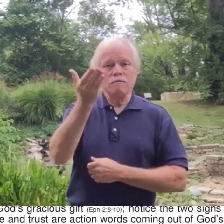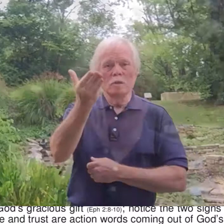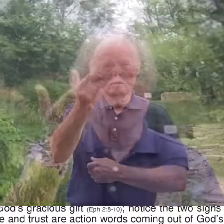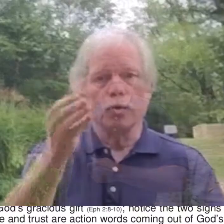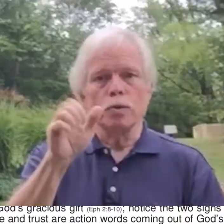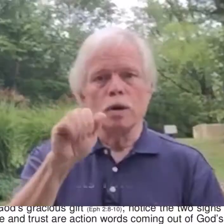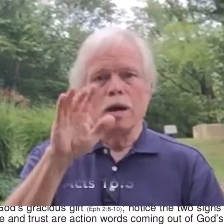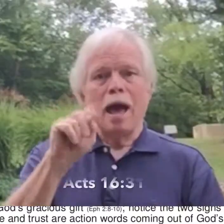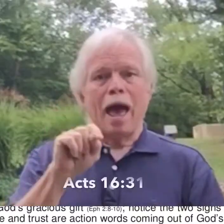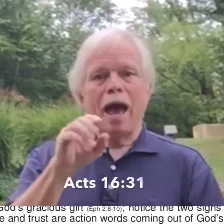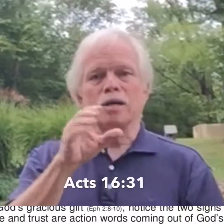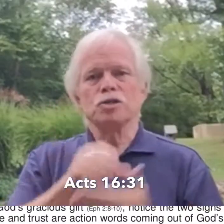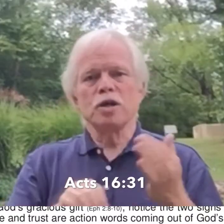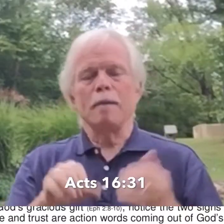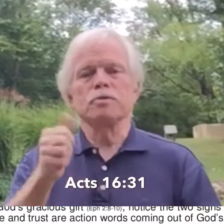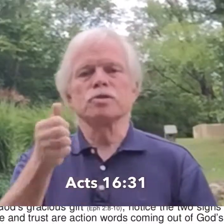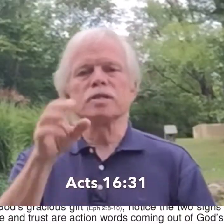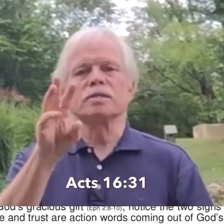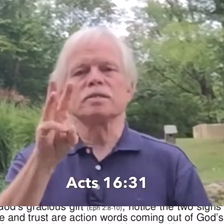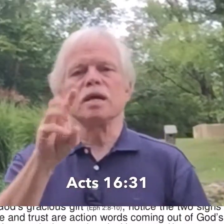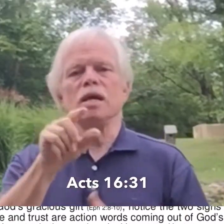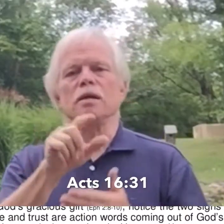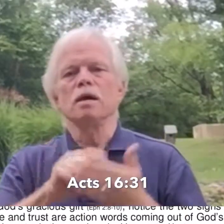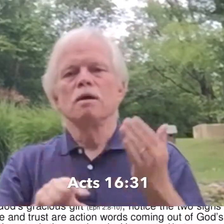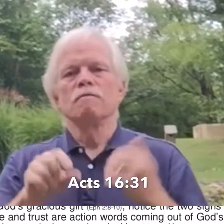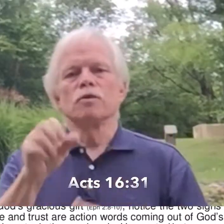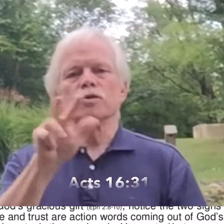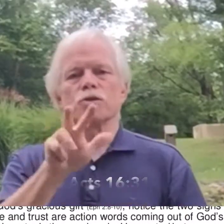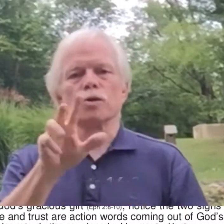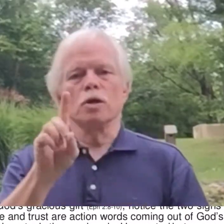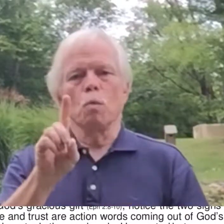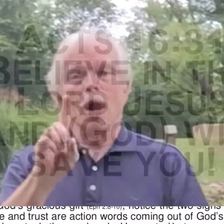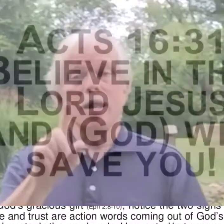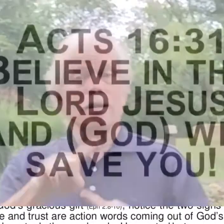you. Acts chapter 16, verse 31.